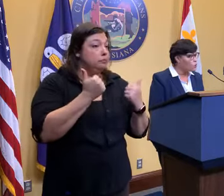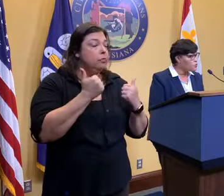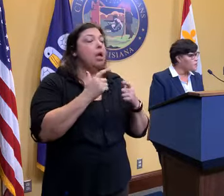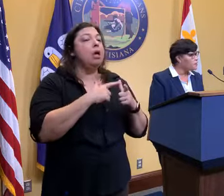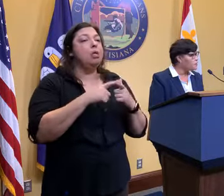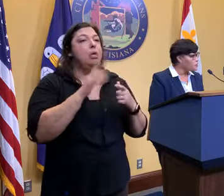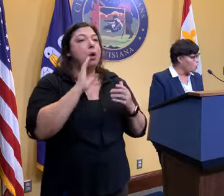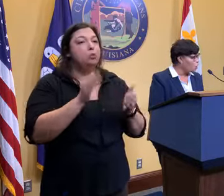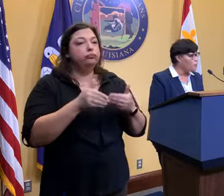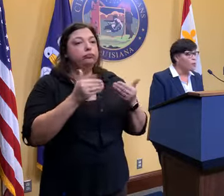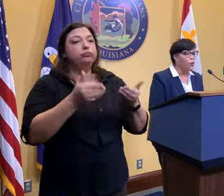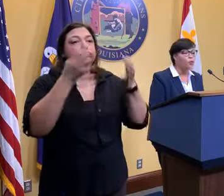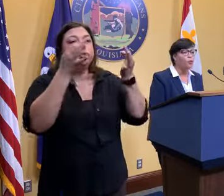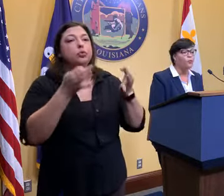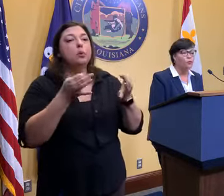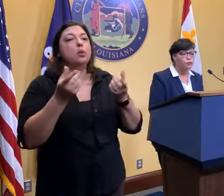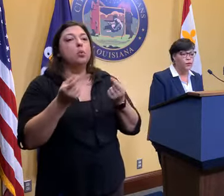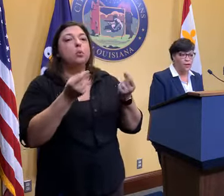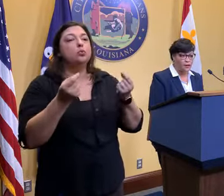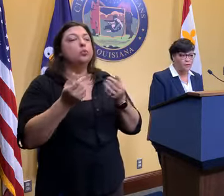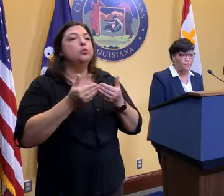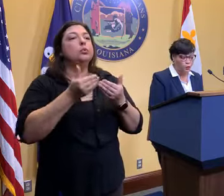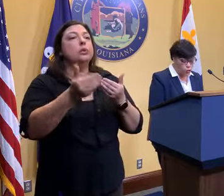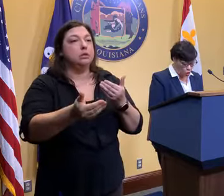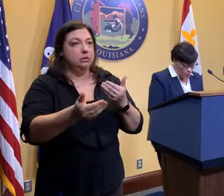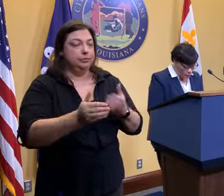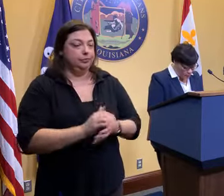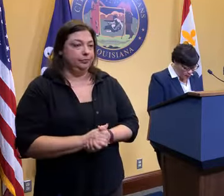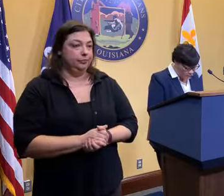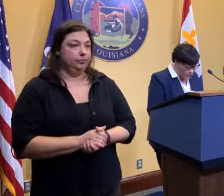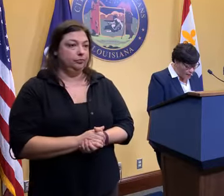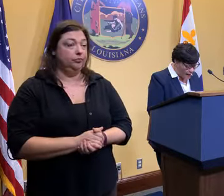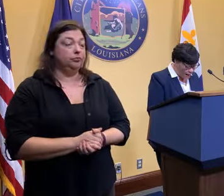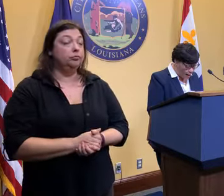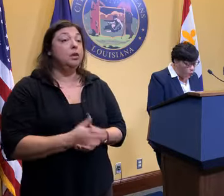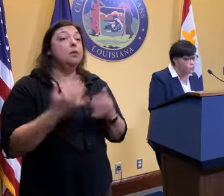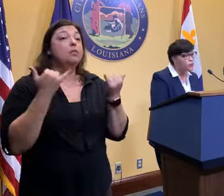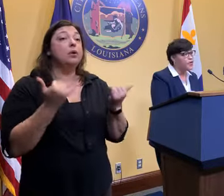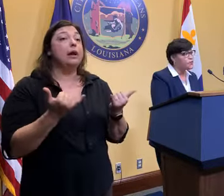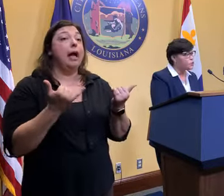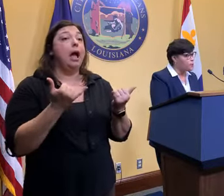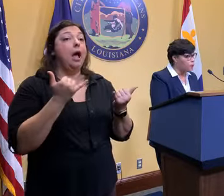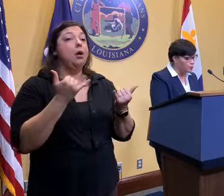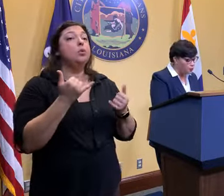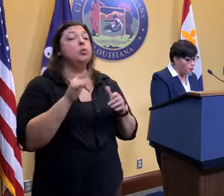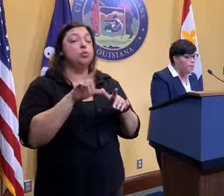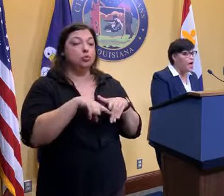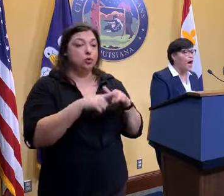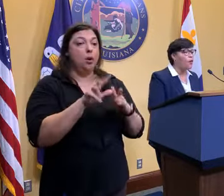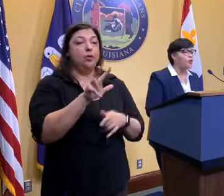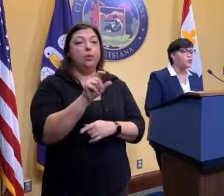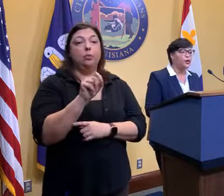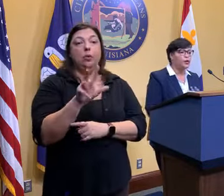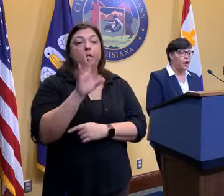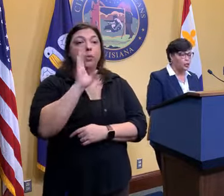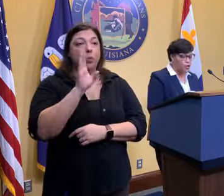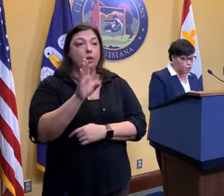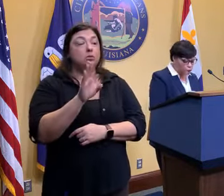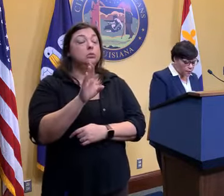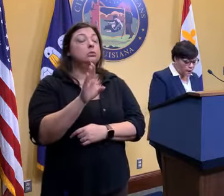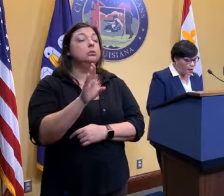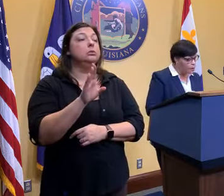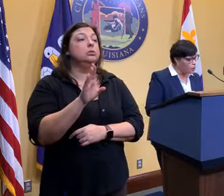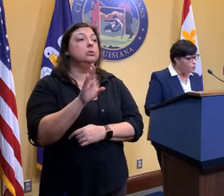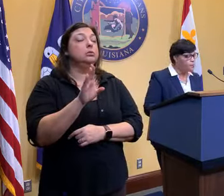will ultimately determine where we will move in the future. But as of right now, we're moving into 3.3. I want to